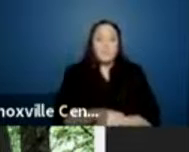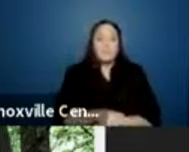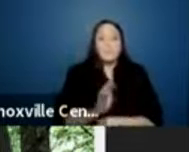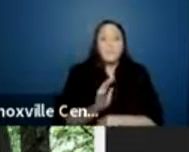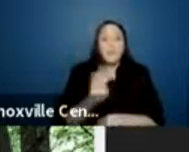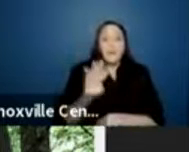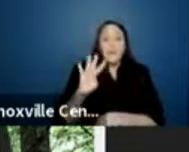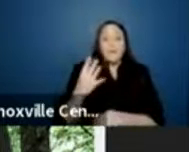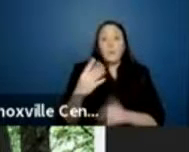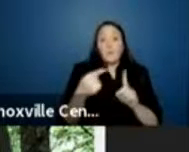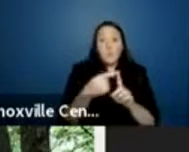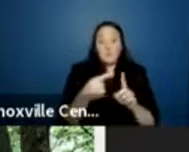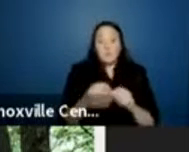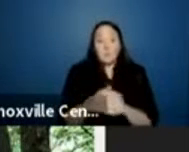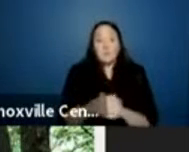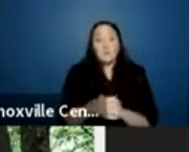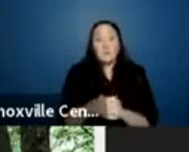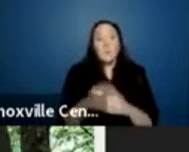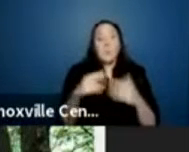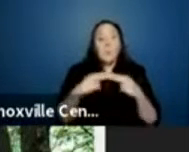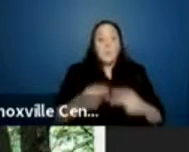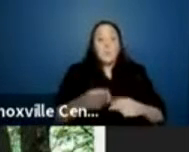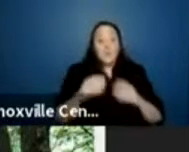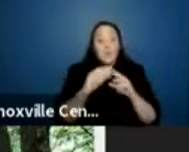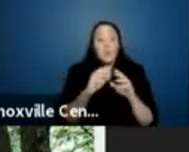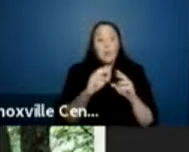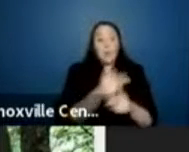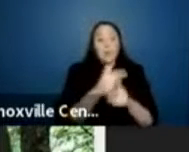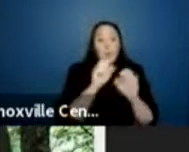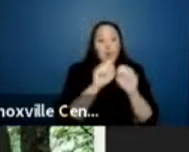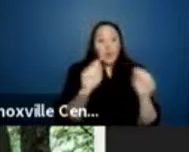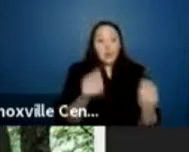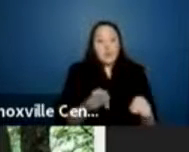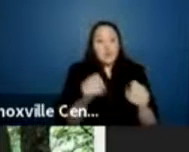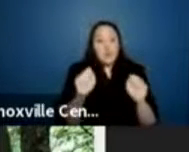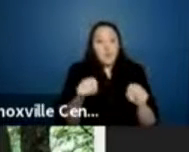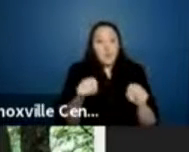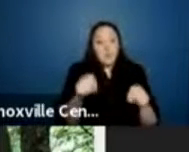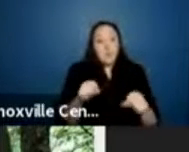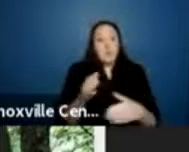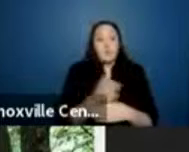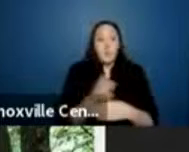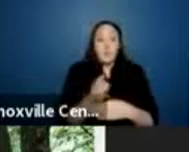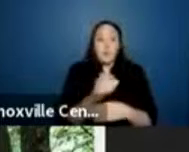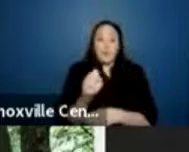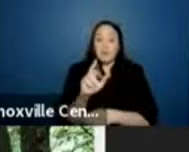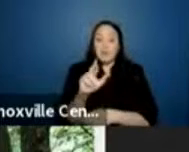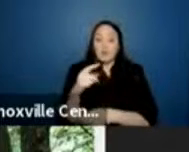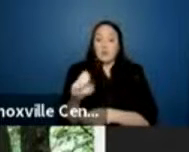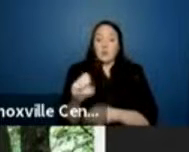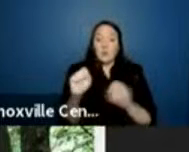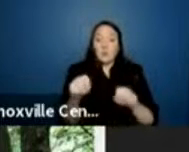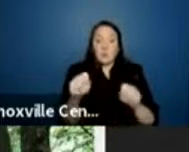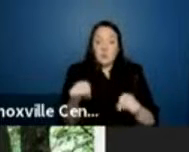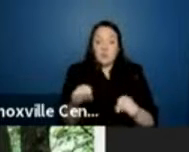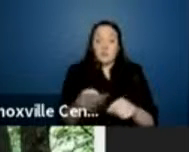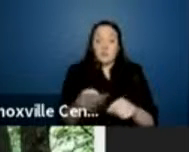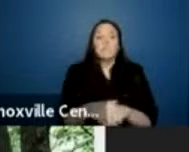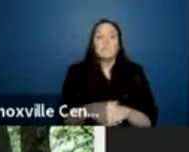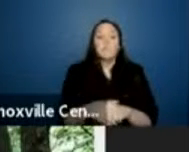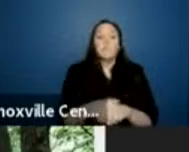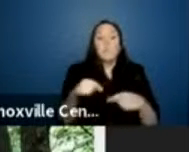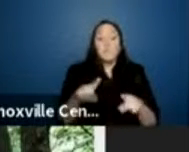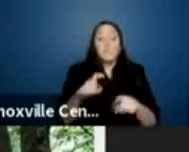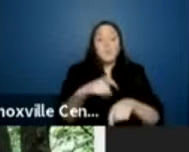fourth benchmark, healthcare system capabilities remain within current and forecasted surge capacity. During this time period, we